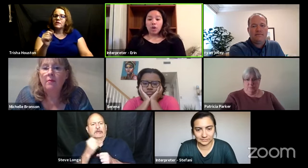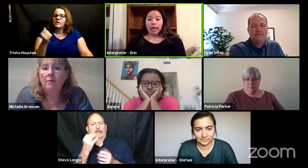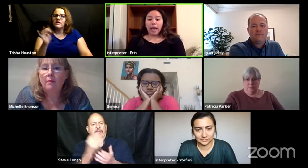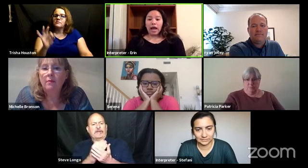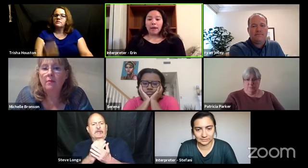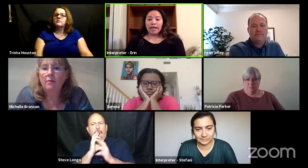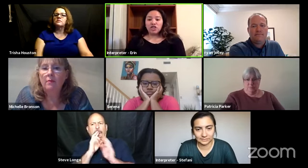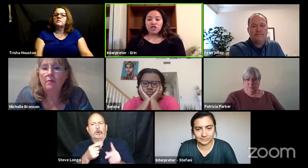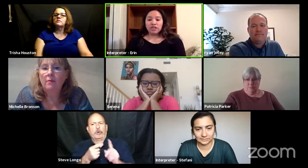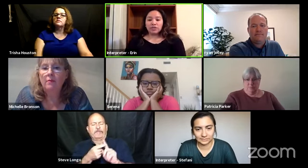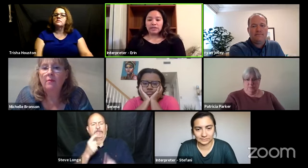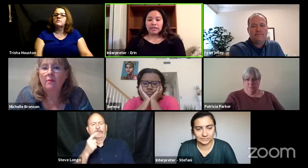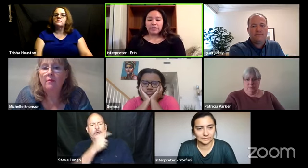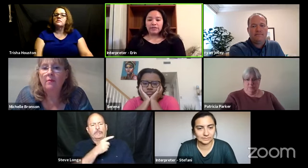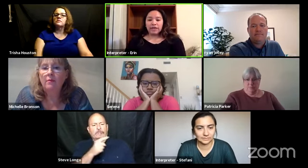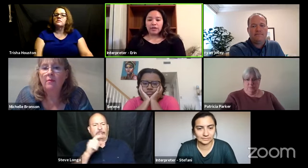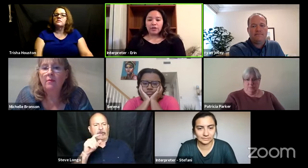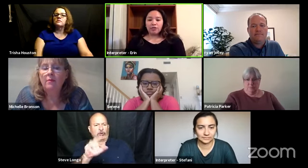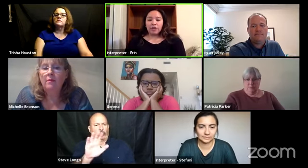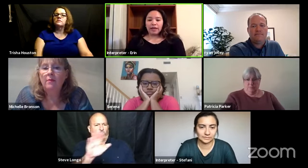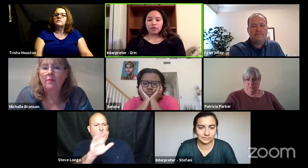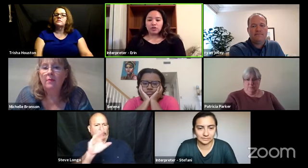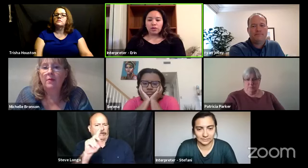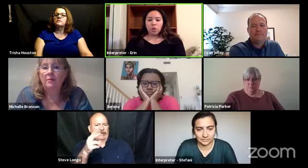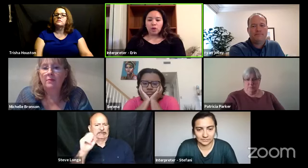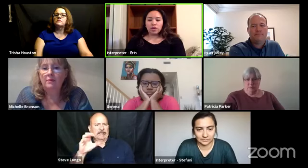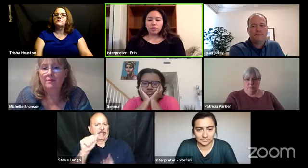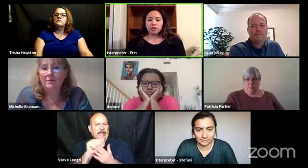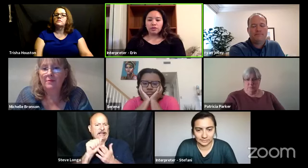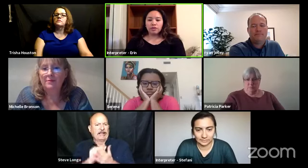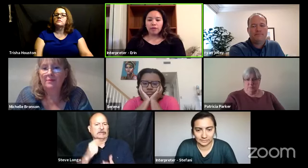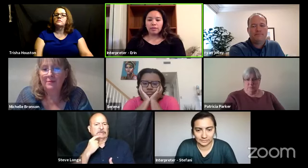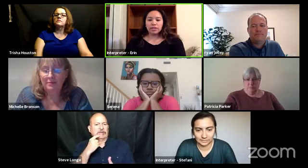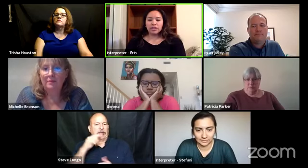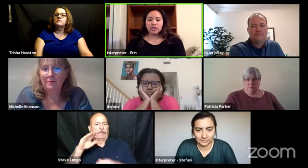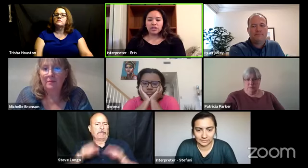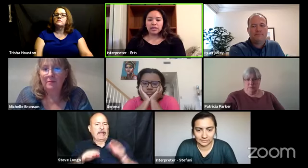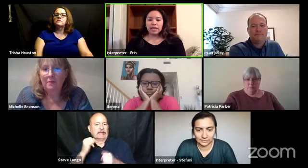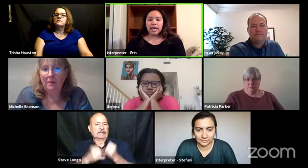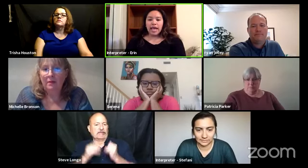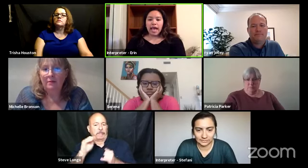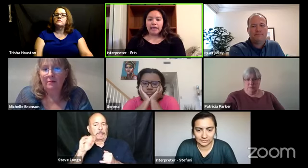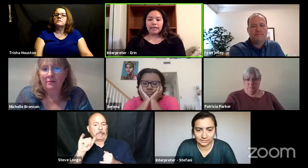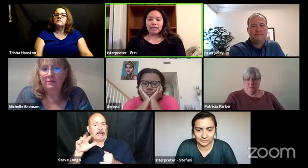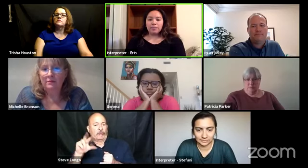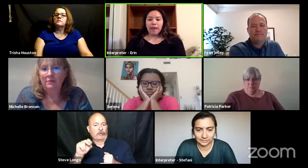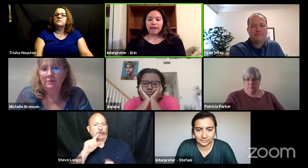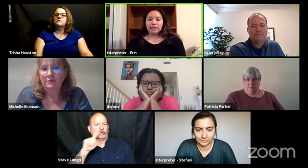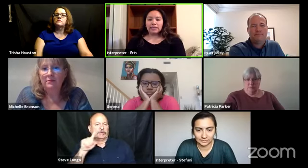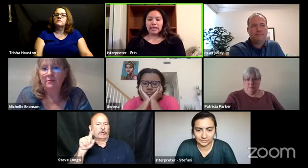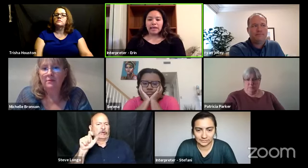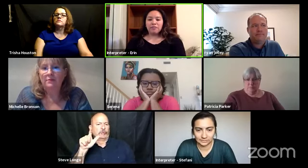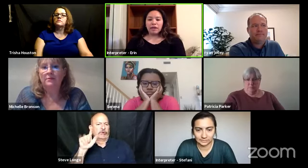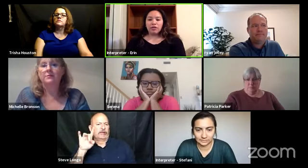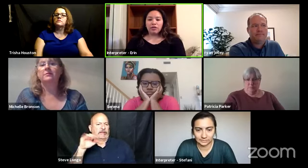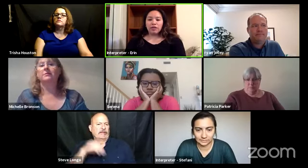Okay, I just received another financial report from DHHSC, and they said the balance at the end of May 30th